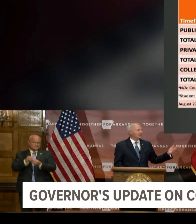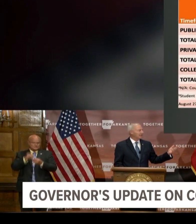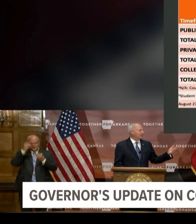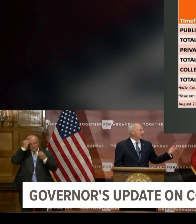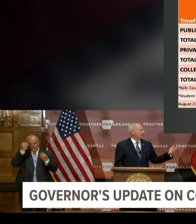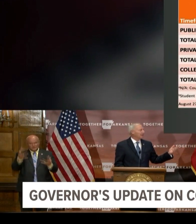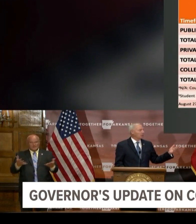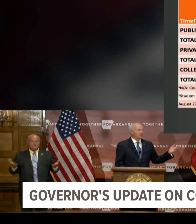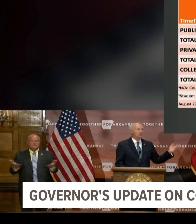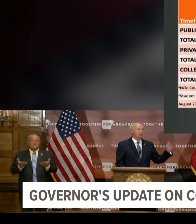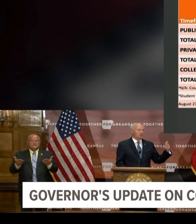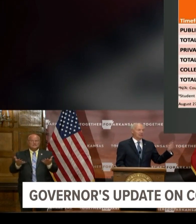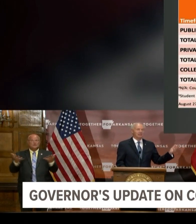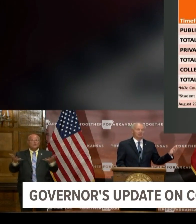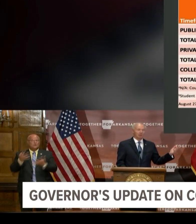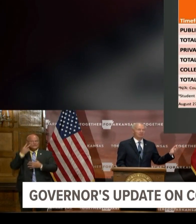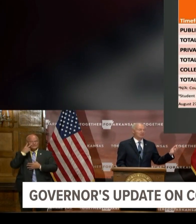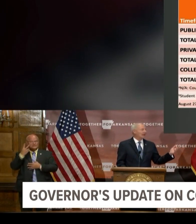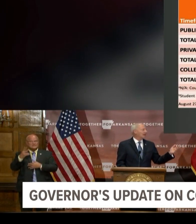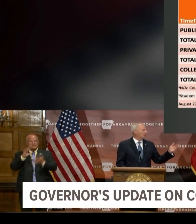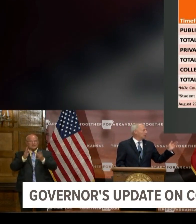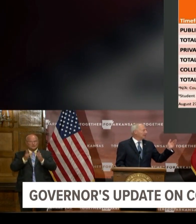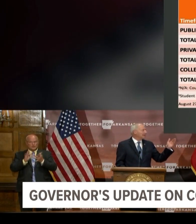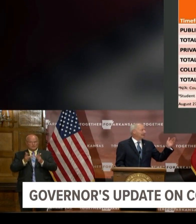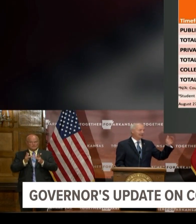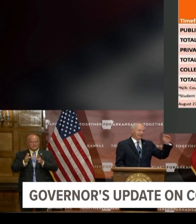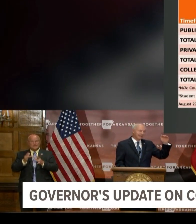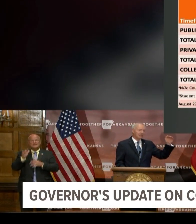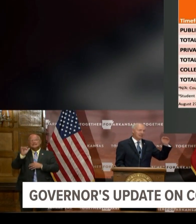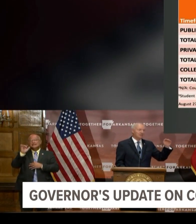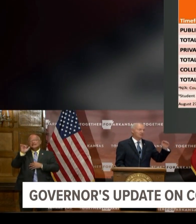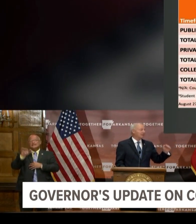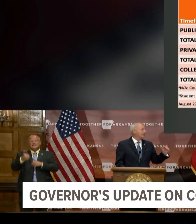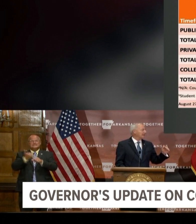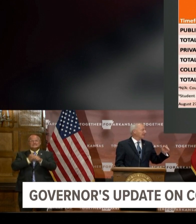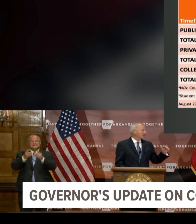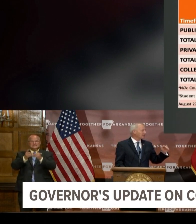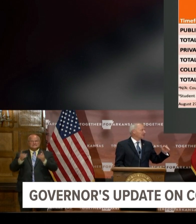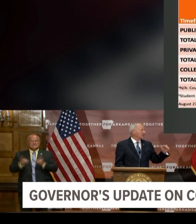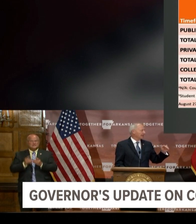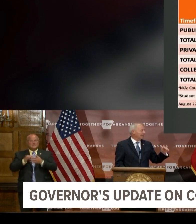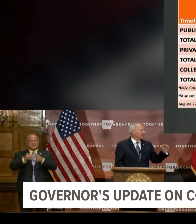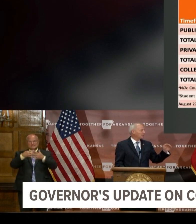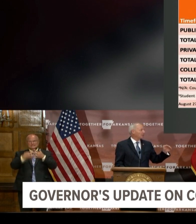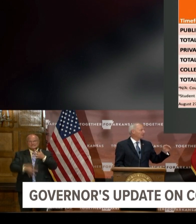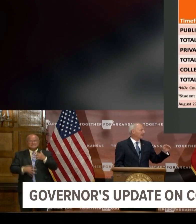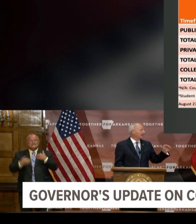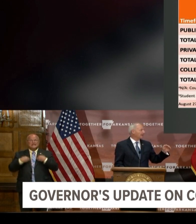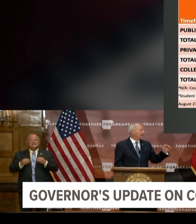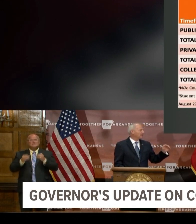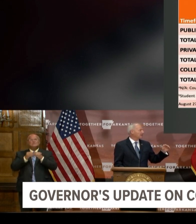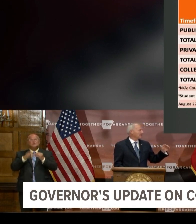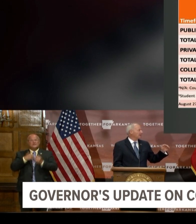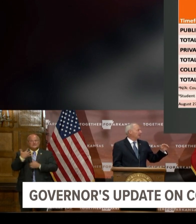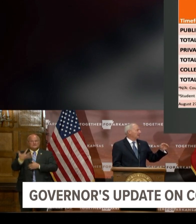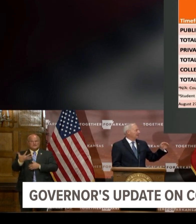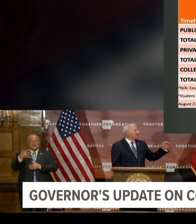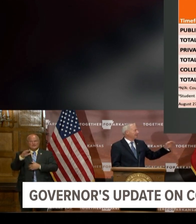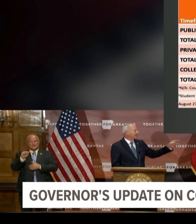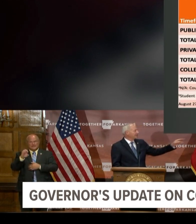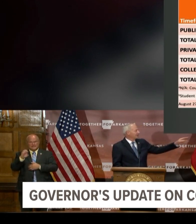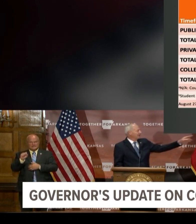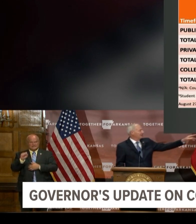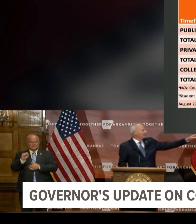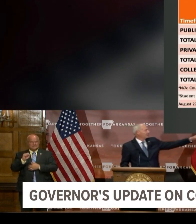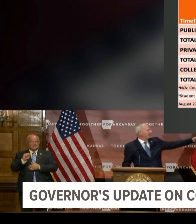information here. What you will see on the website will be each district that's listed that has more than 5 cases.